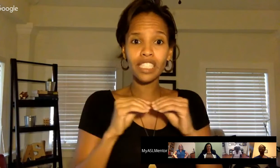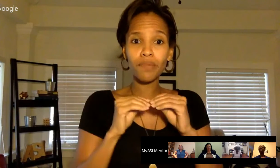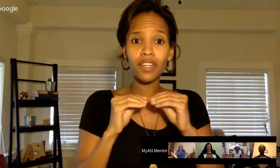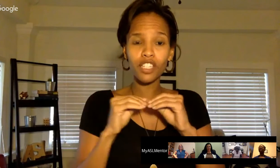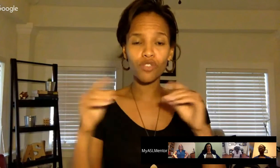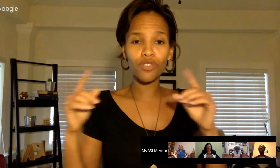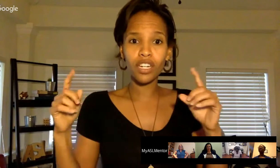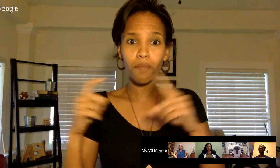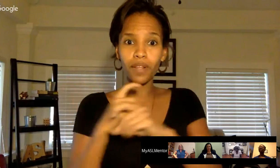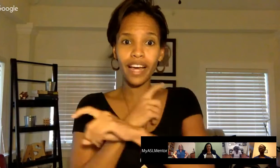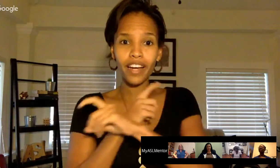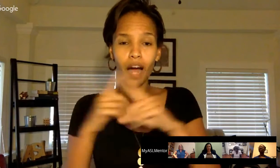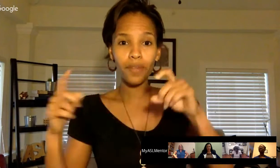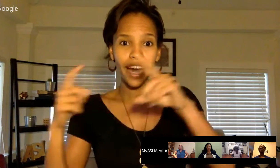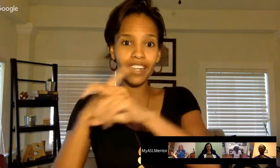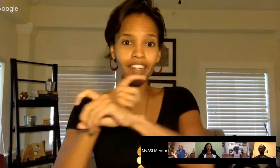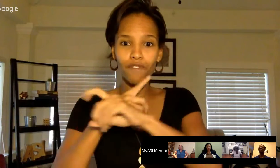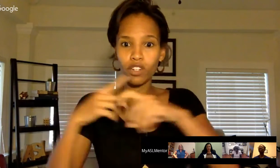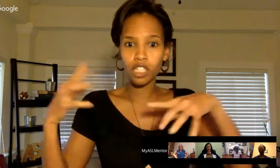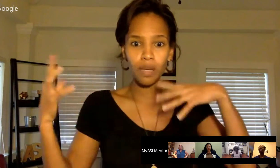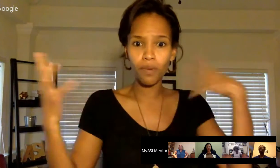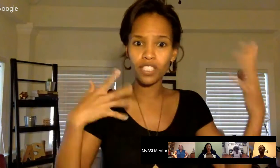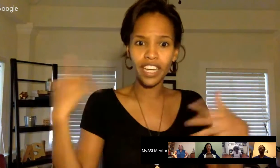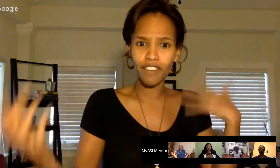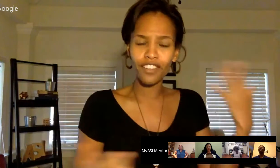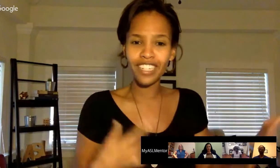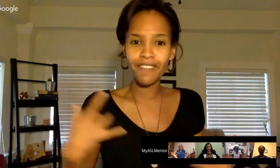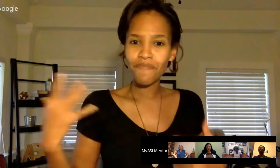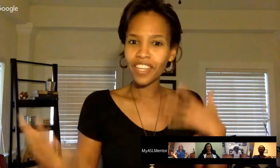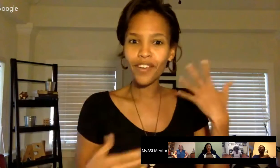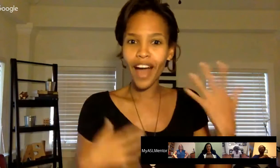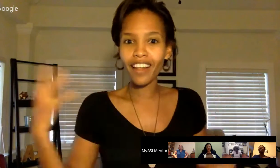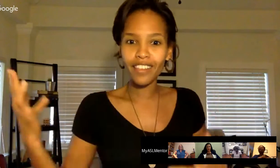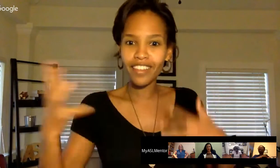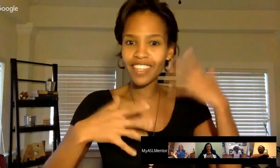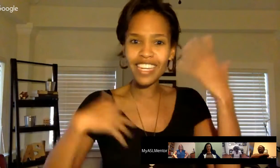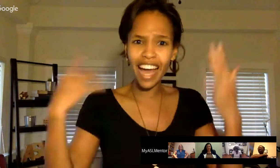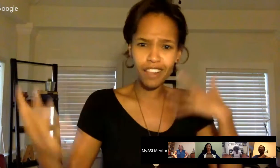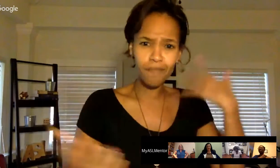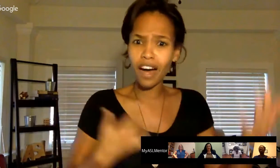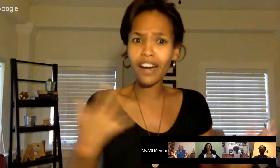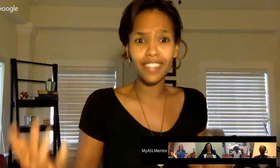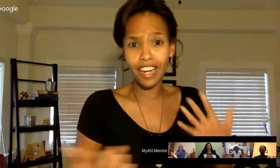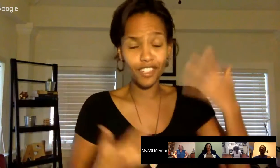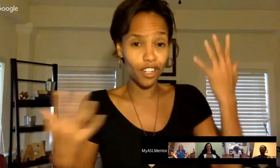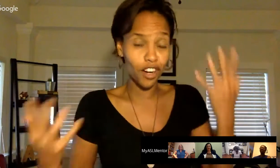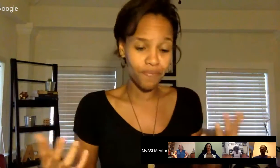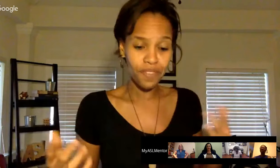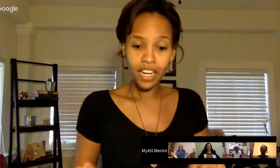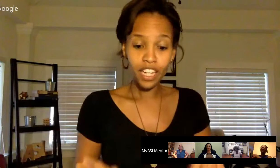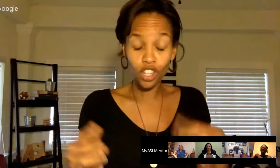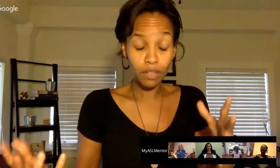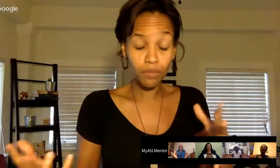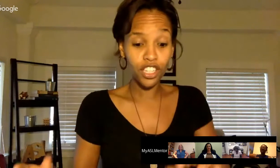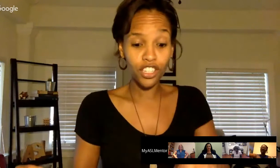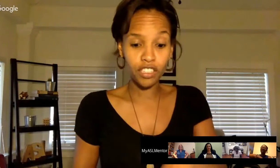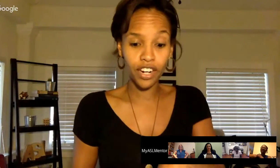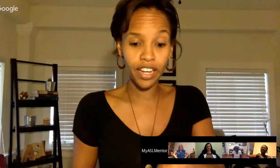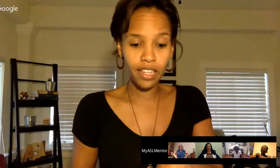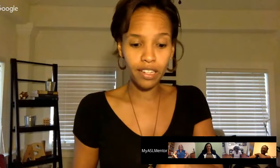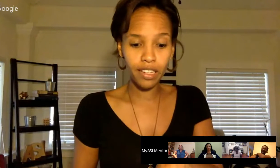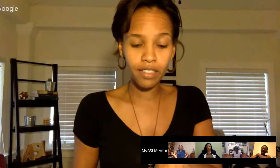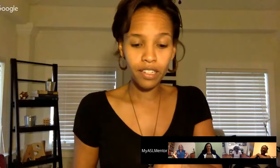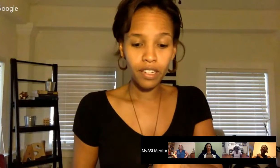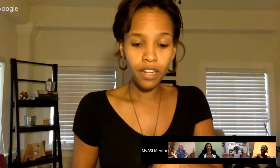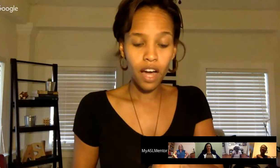the stimulus is really complicated, it forces people to get really, think out of the box, and I just thought I saw some really